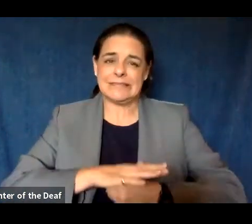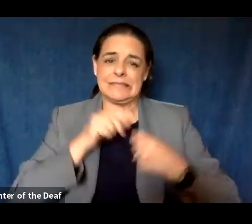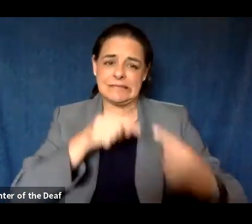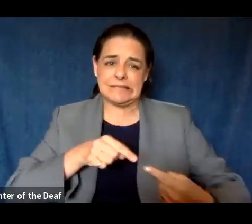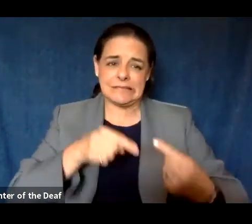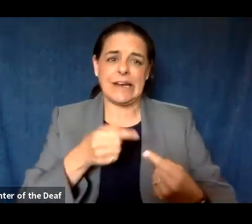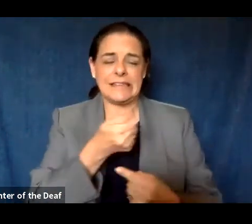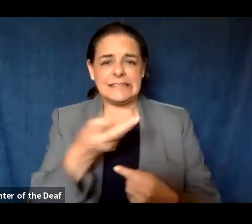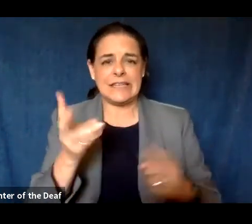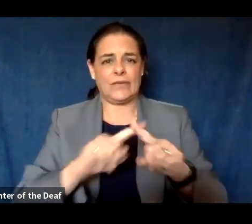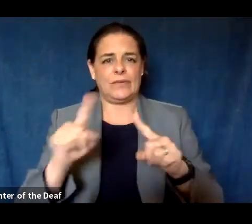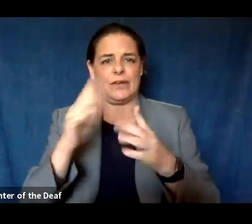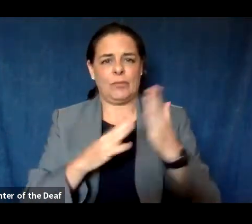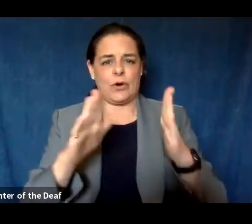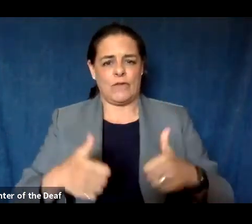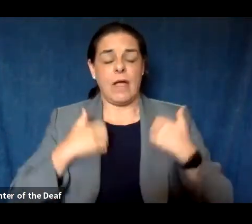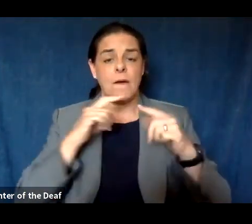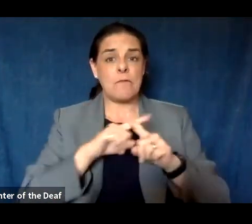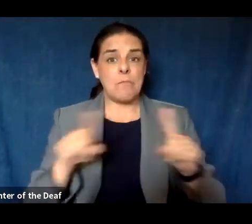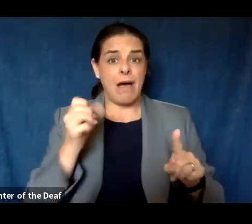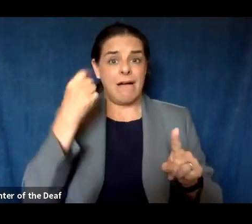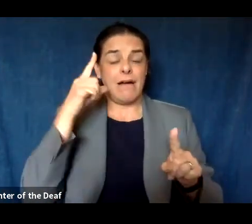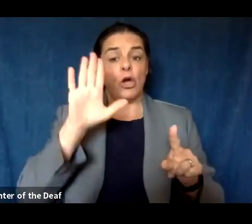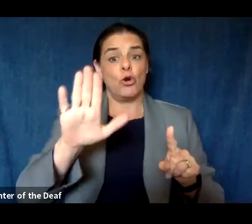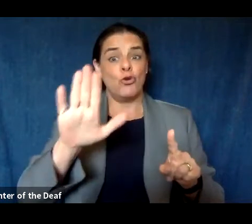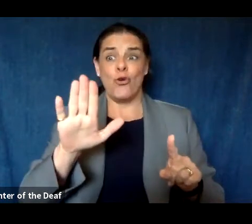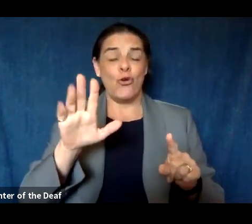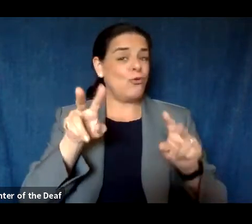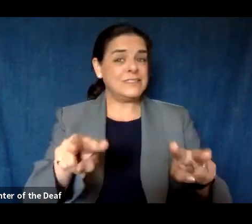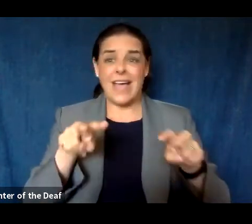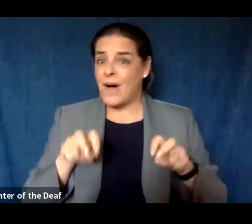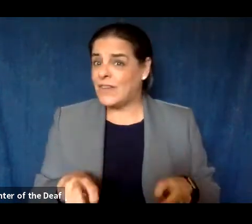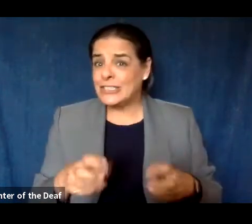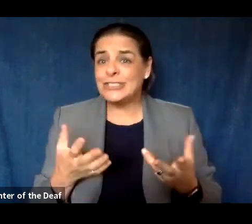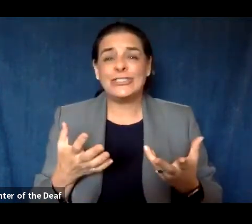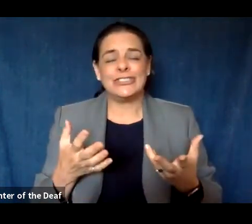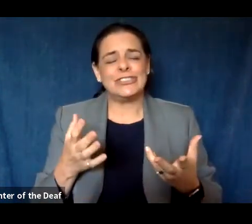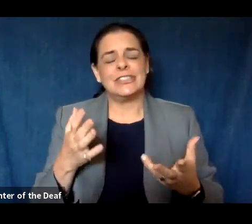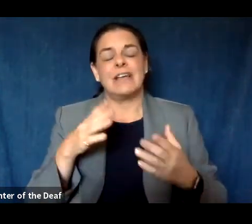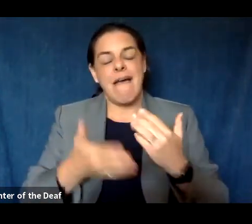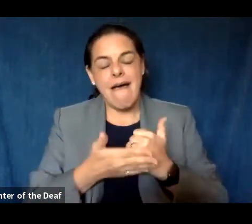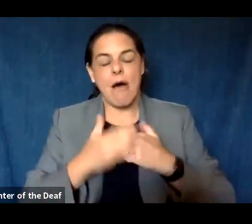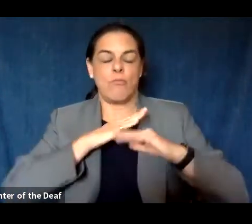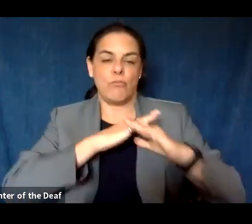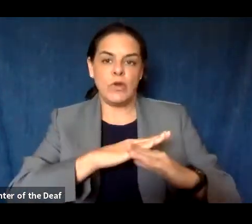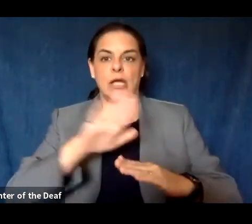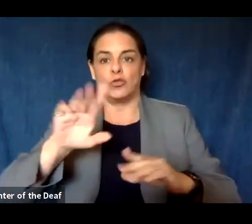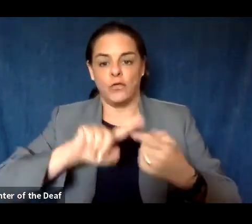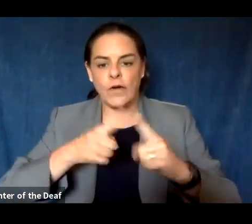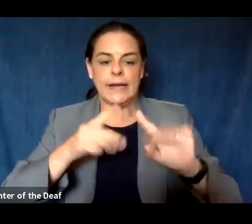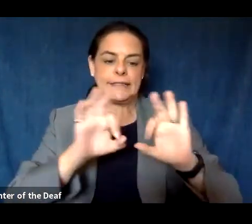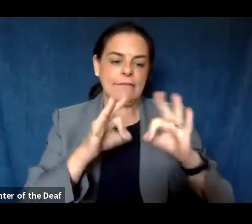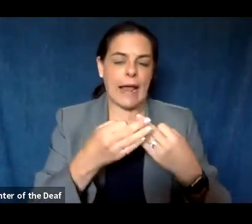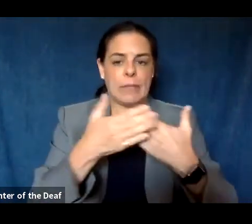life, but your selfless decisions to stay home are helping to protect your friends, family, and neighbors. And for that,